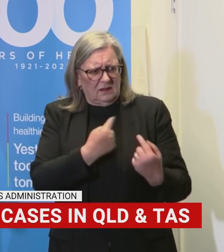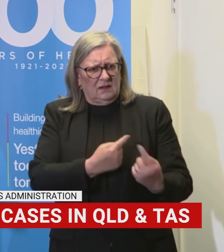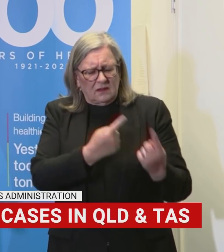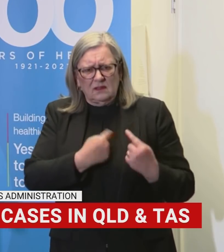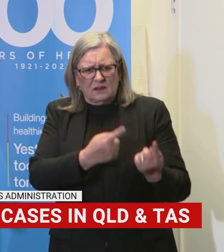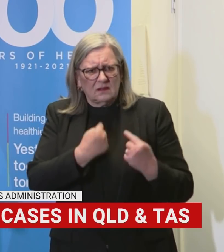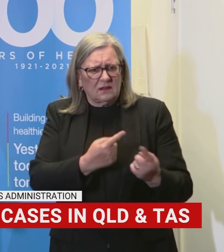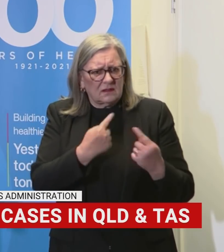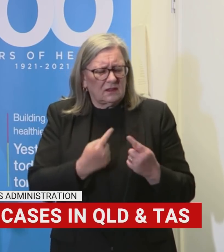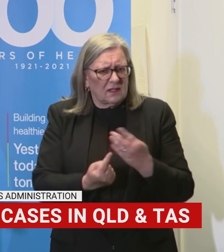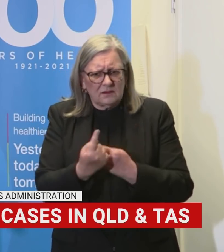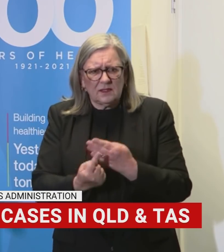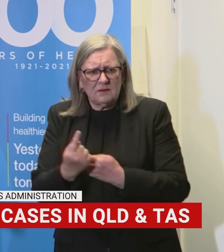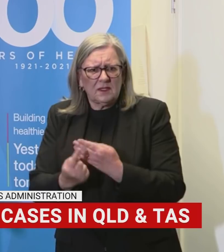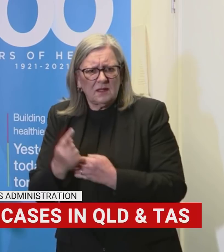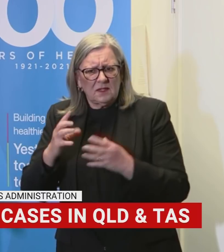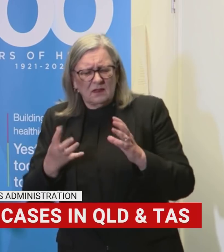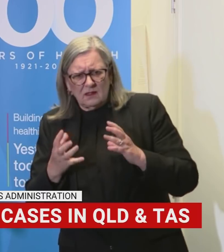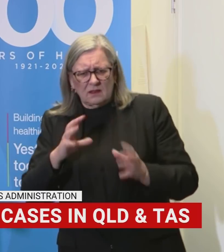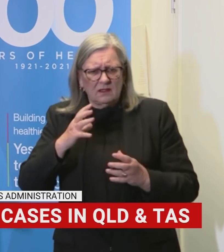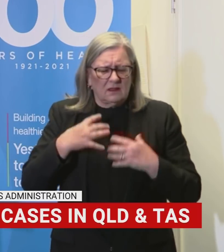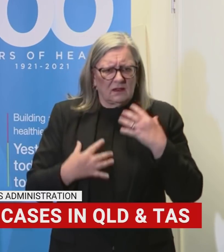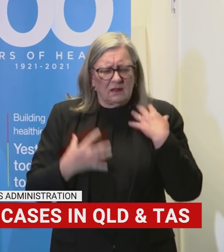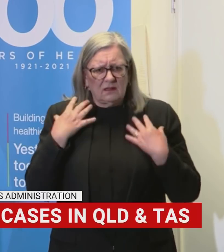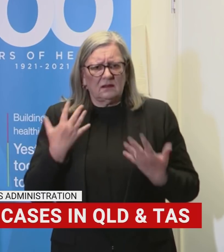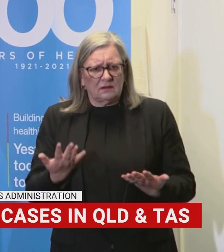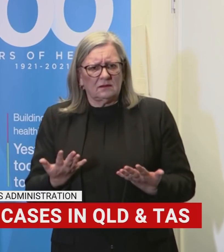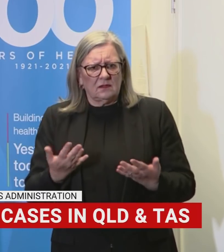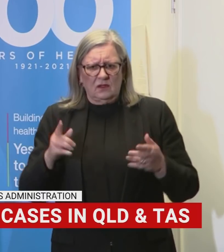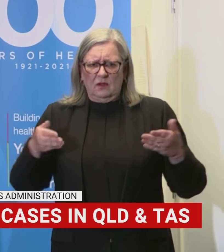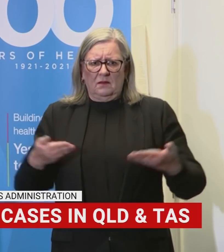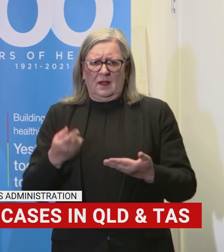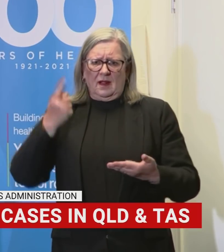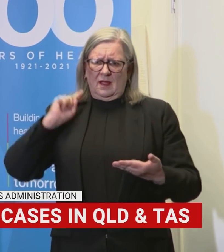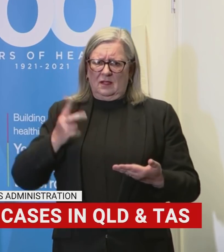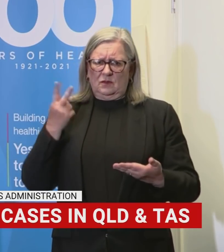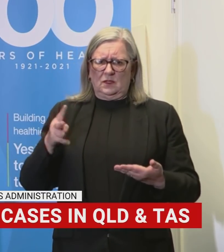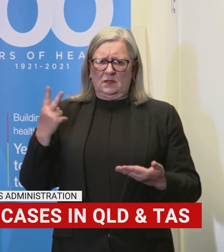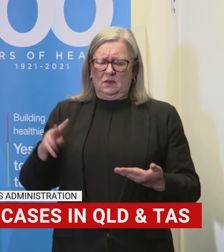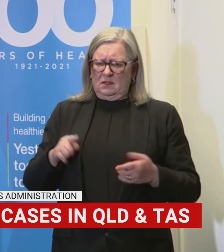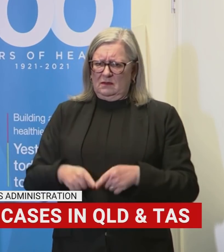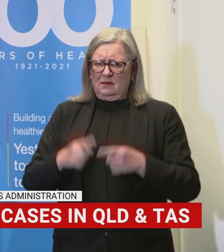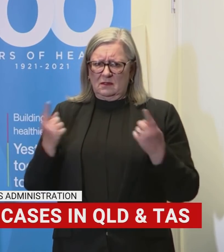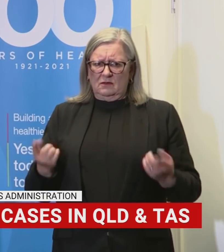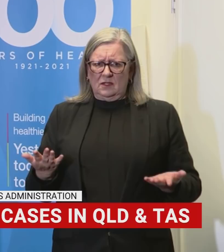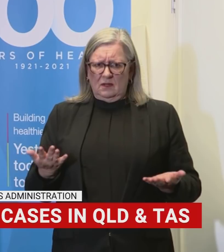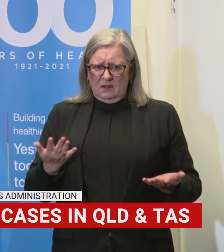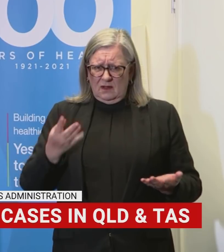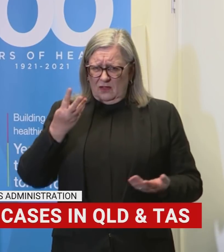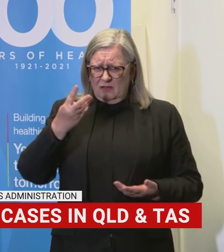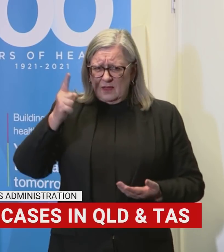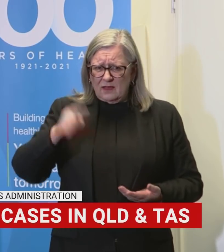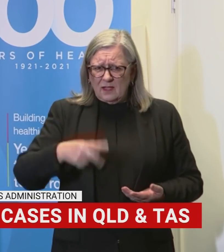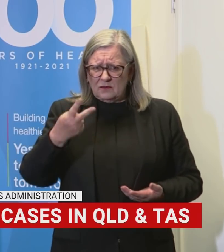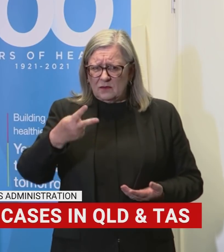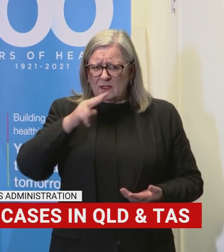consumers since compared with, say, 2020. And so over 3,200 of those adverse events